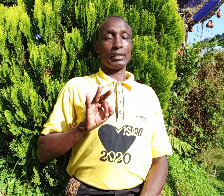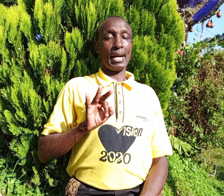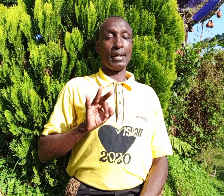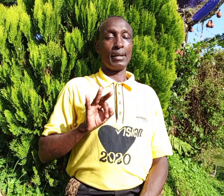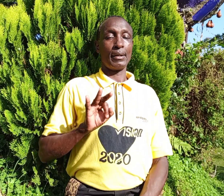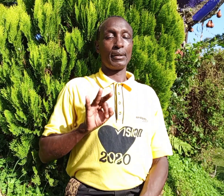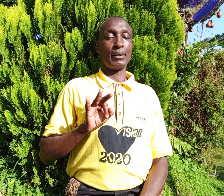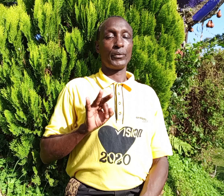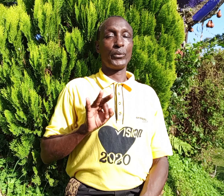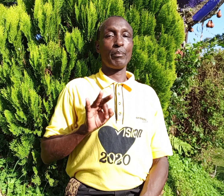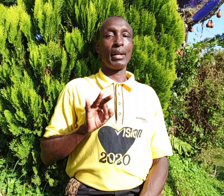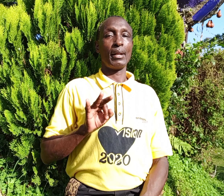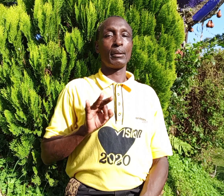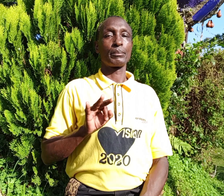Chebiosa female.